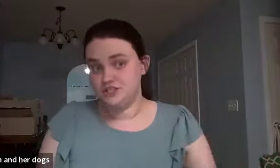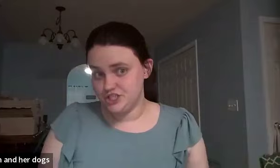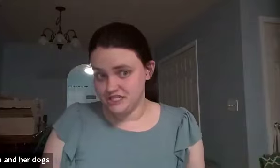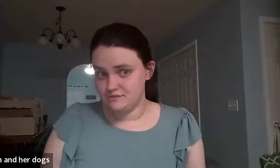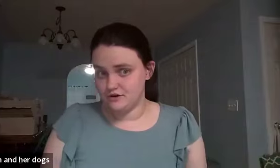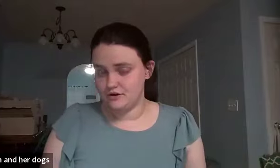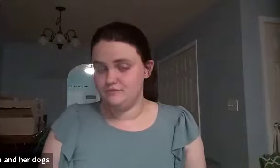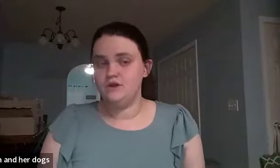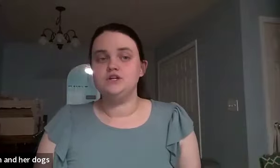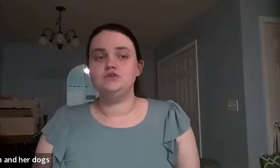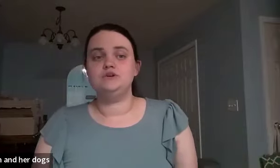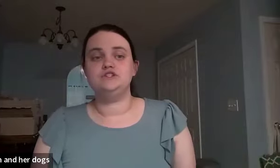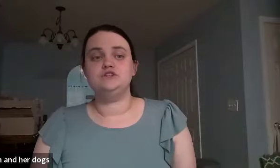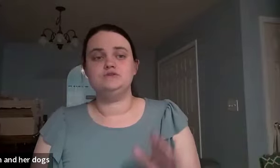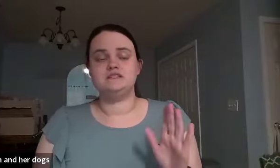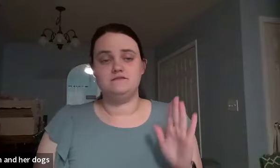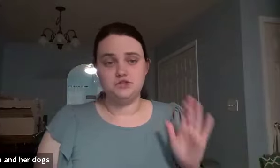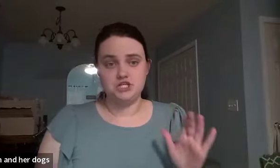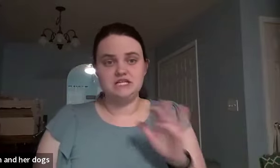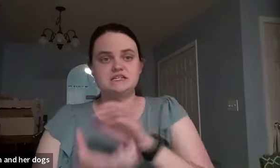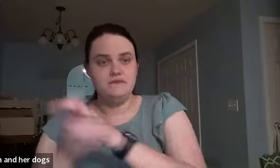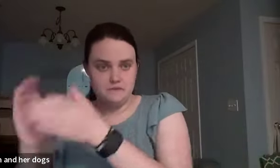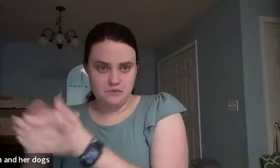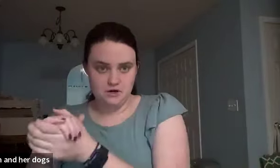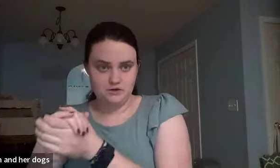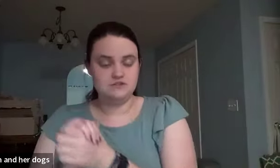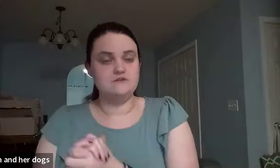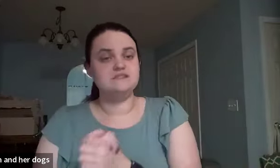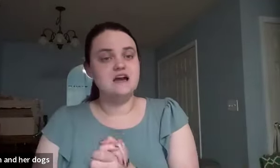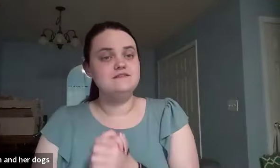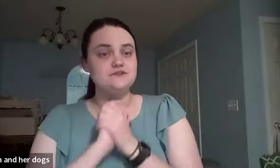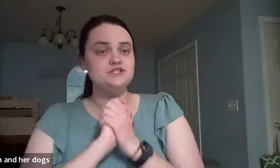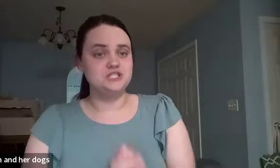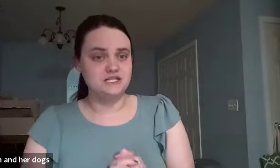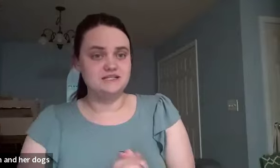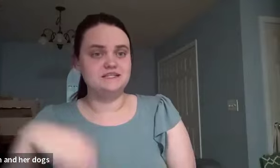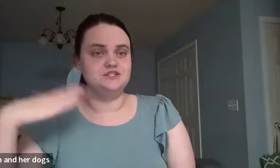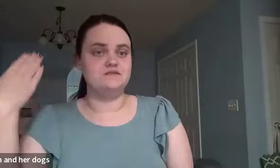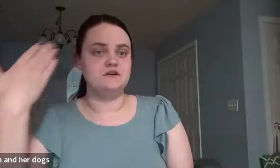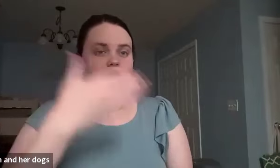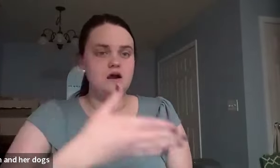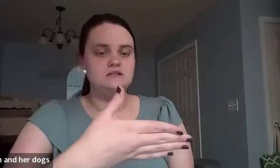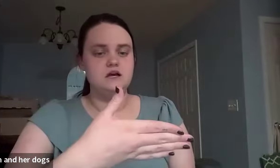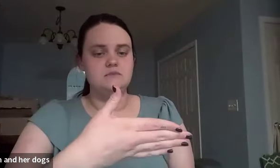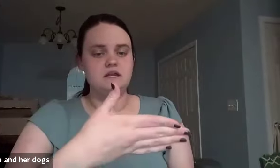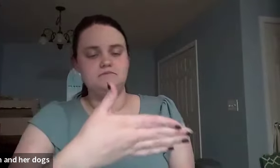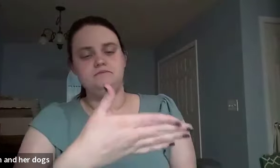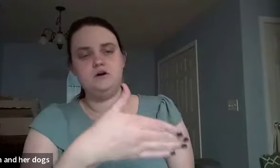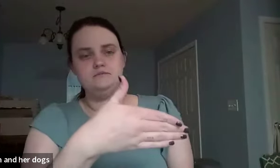a cheeseburger, you would do the sign for cheese and then the burger. So the sign for cheese is you're going to have your non-dominant